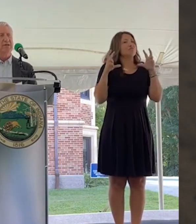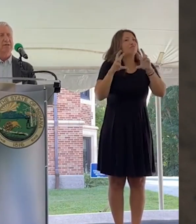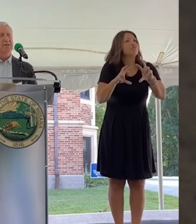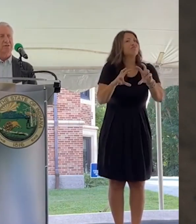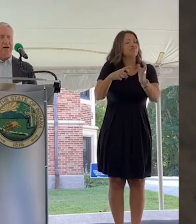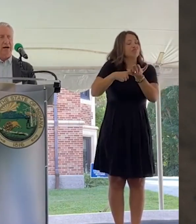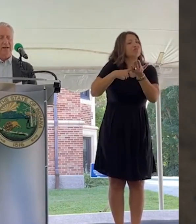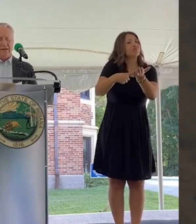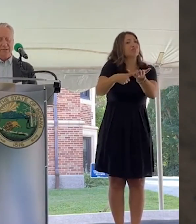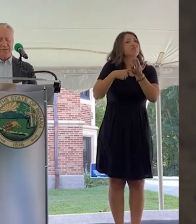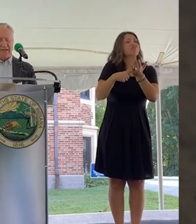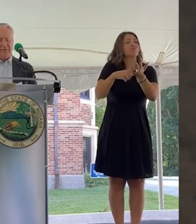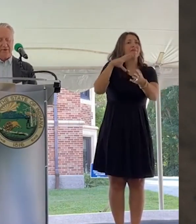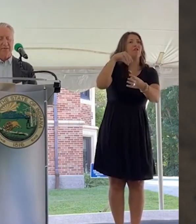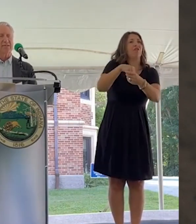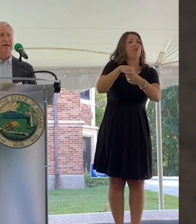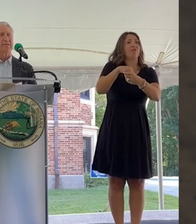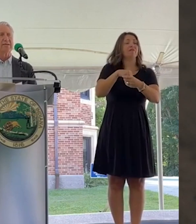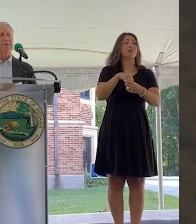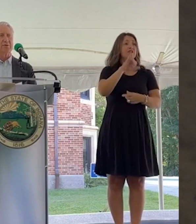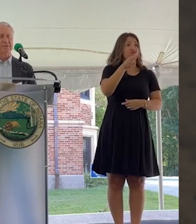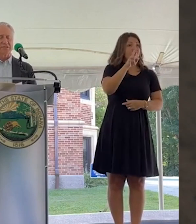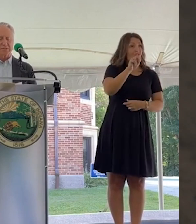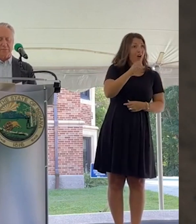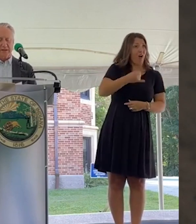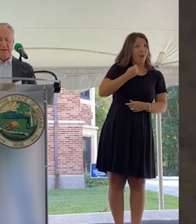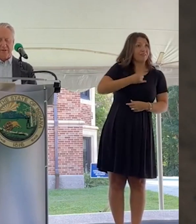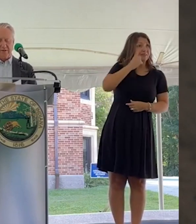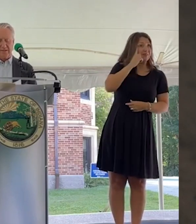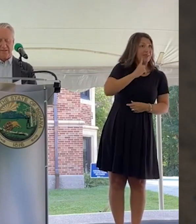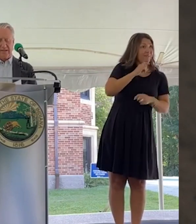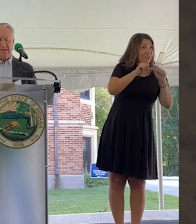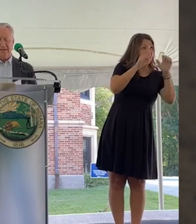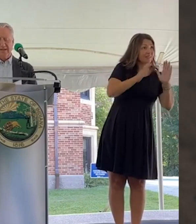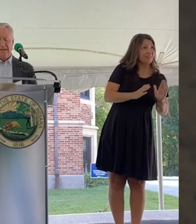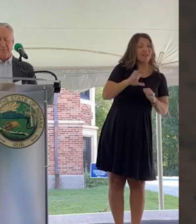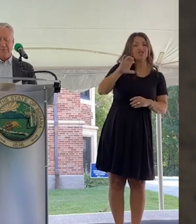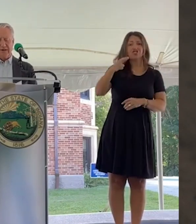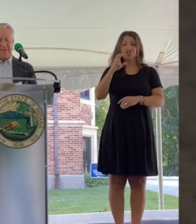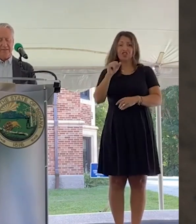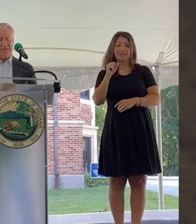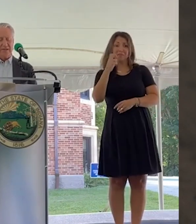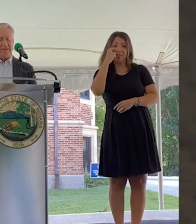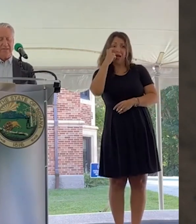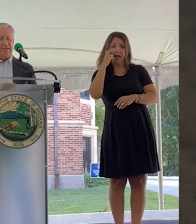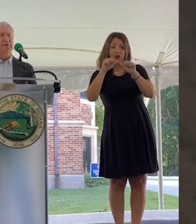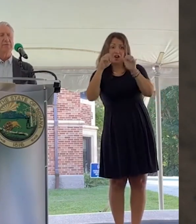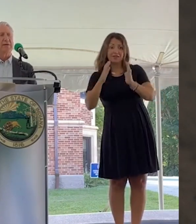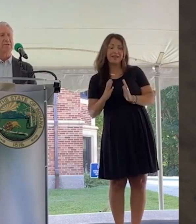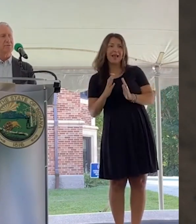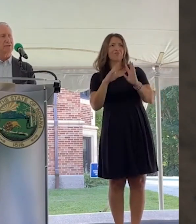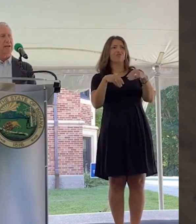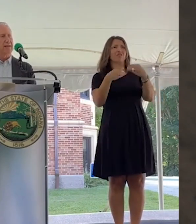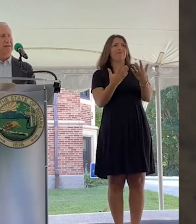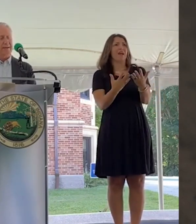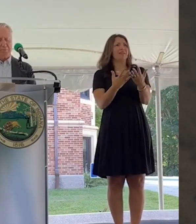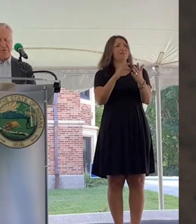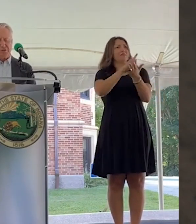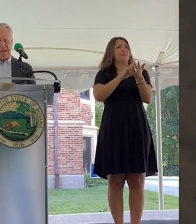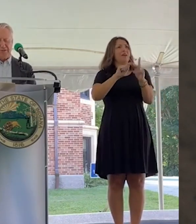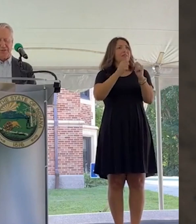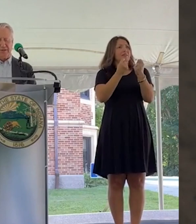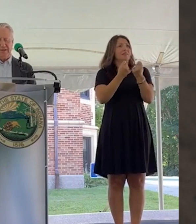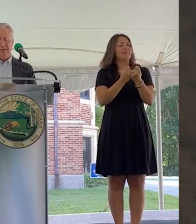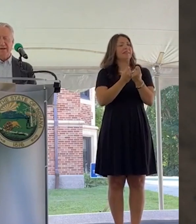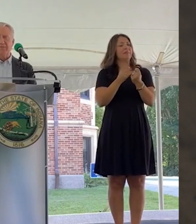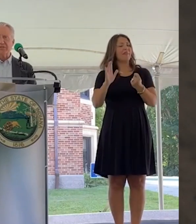campus. John, as a deaf architect, and Chris, as a blind architect, have provided the design team with an understanding and